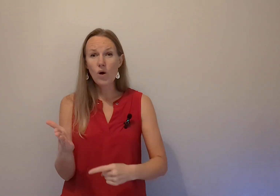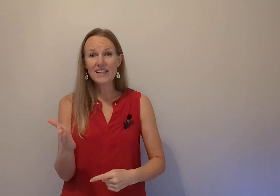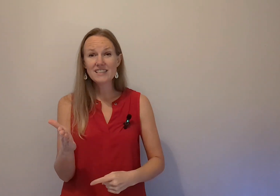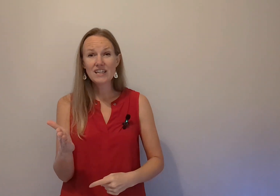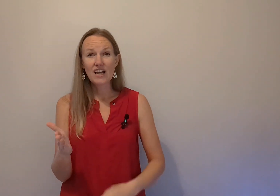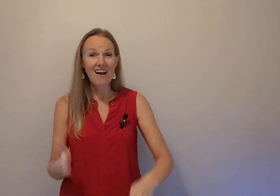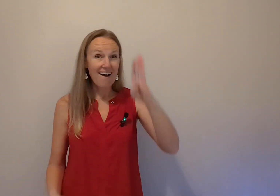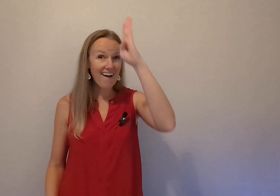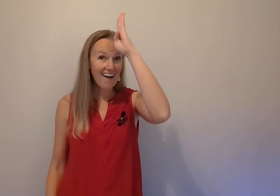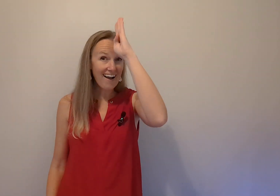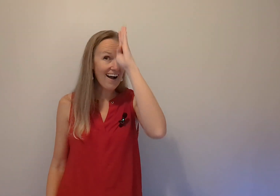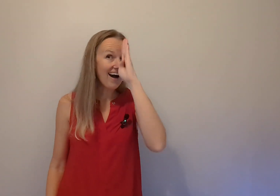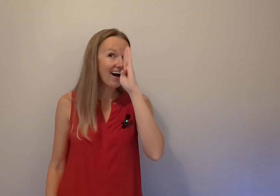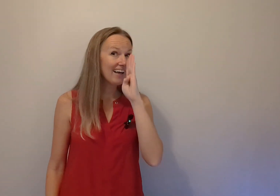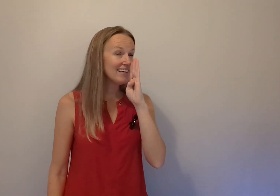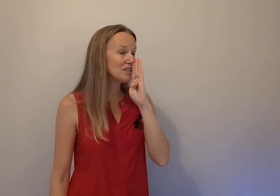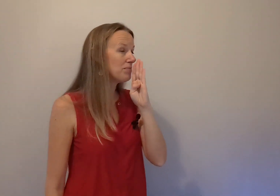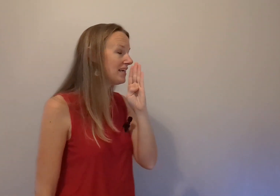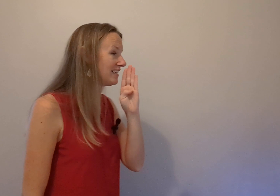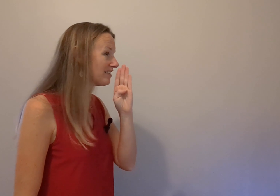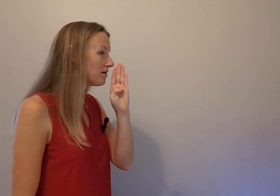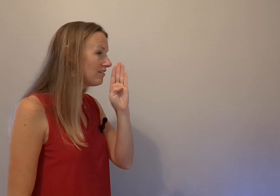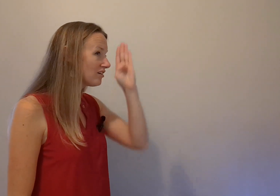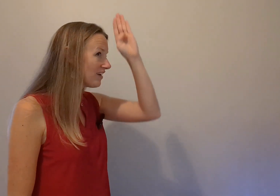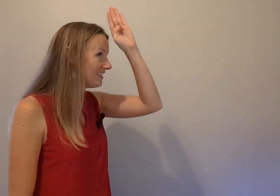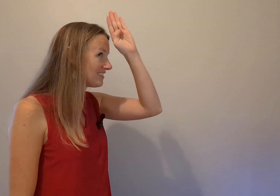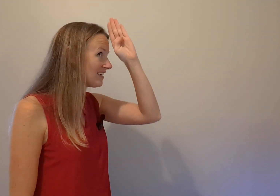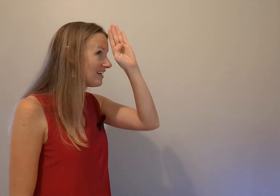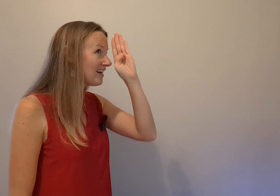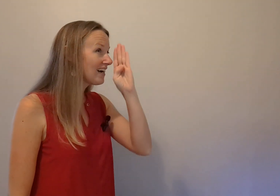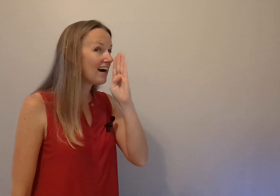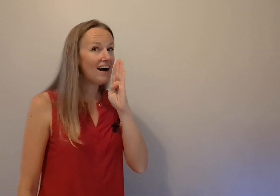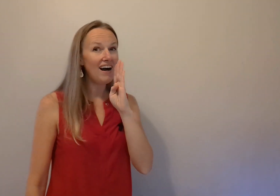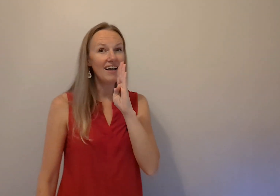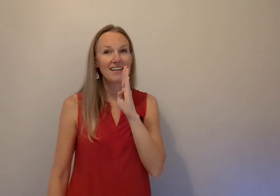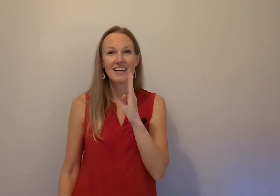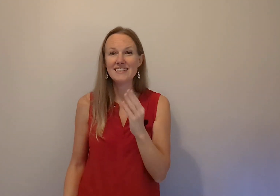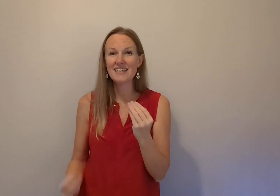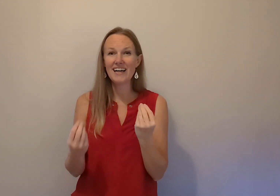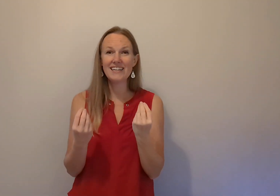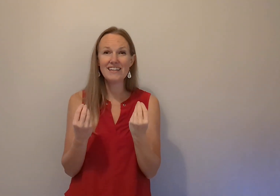What? God is a B down the middle of your face. God, and then done.